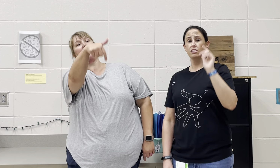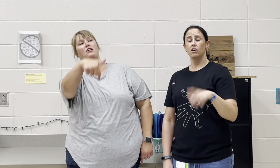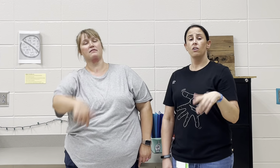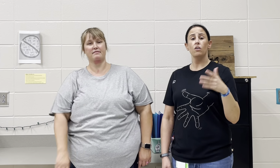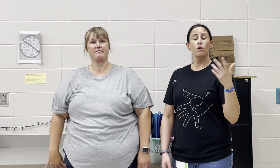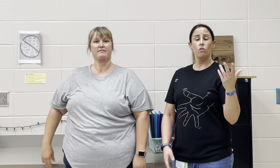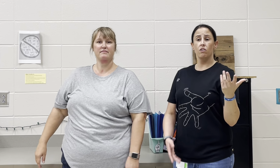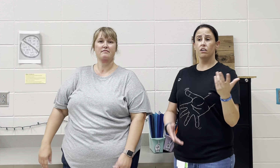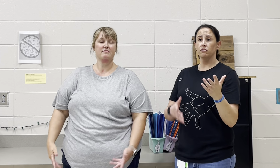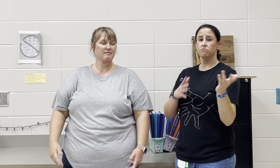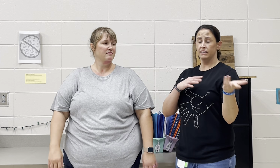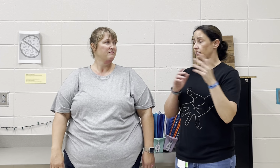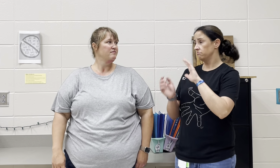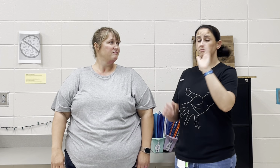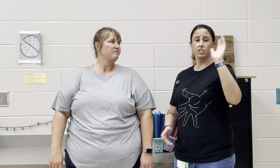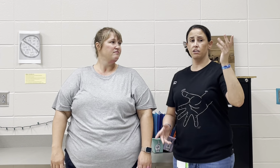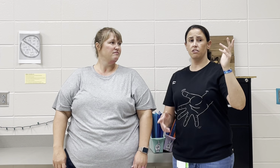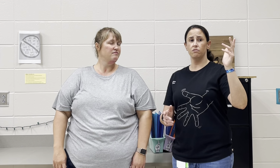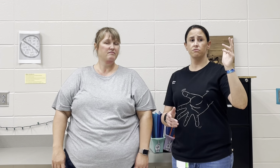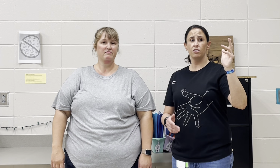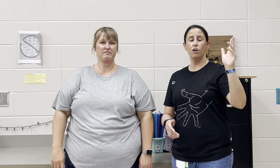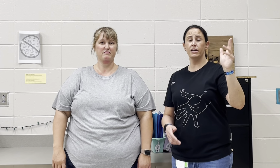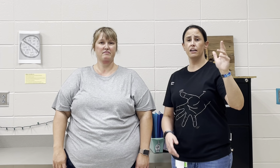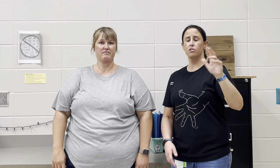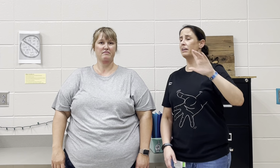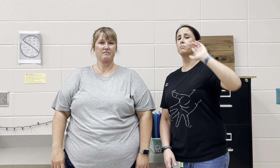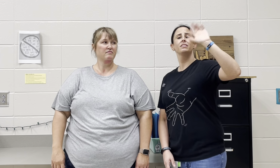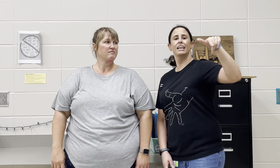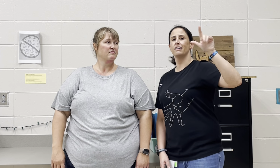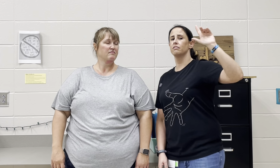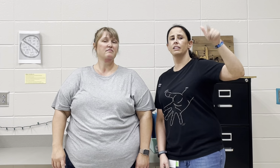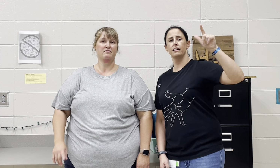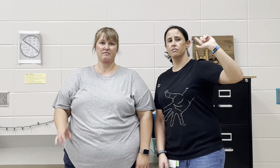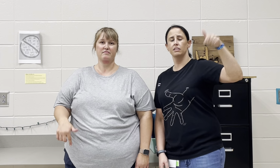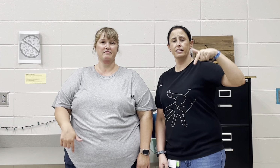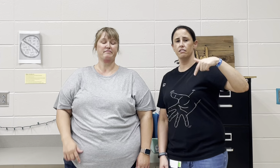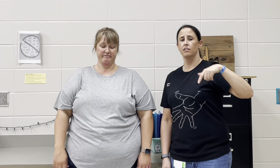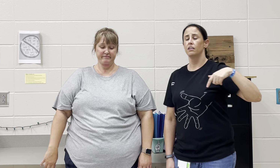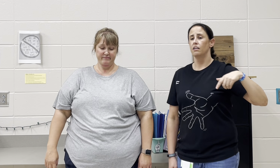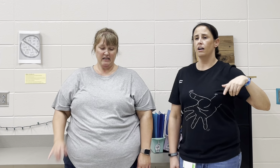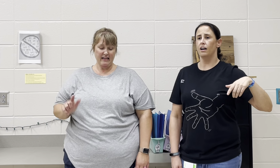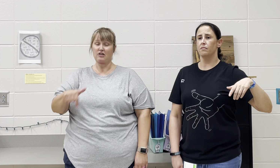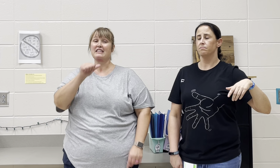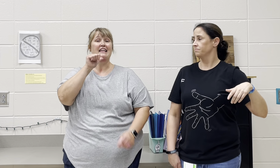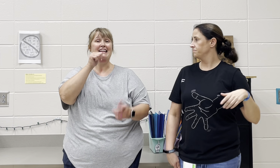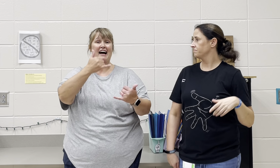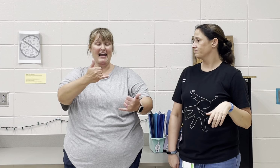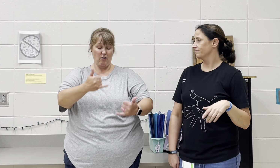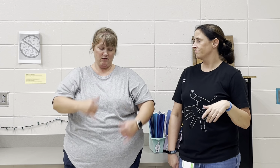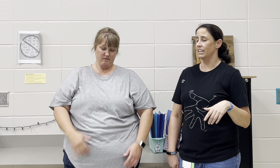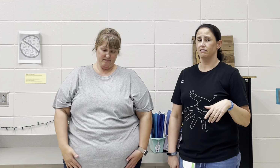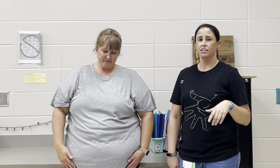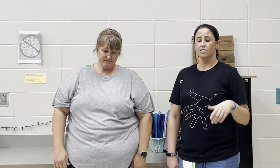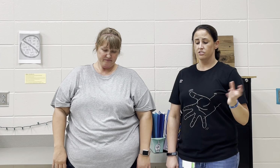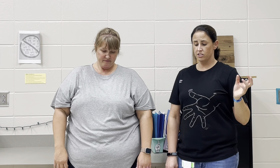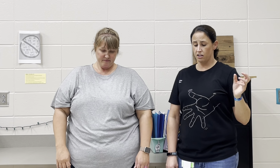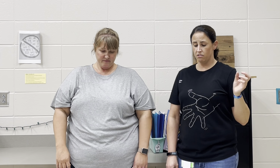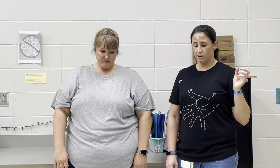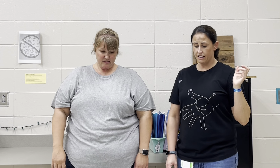later. Or, yeah. So, oh, can I go to the bathroom? Later. Later's in the not now. So, I